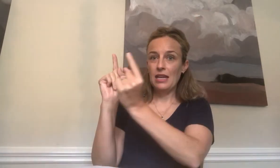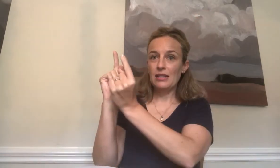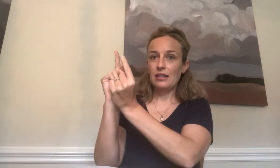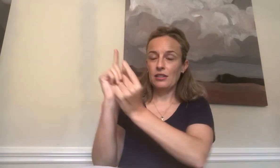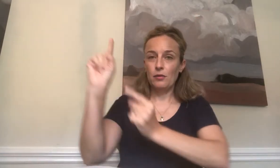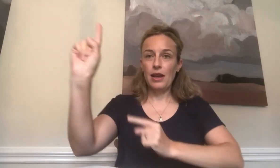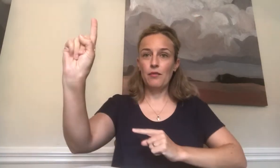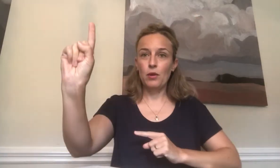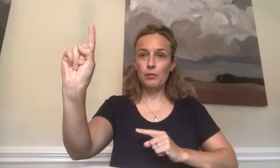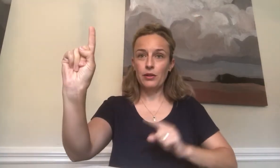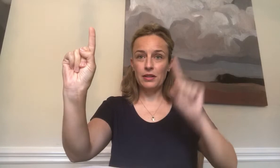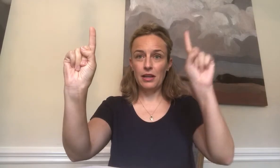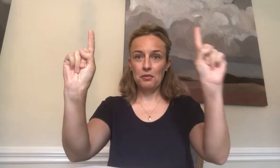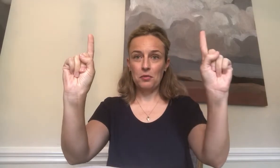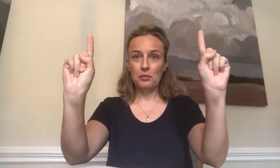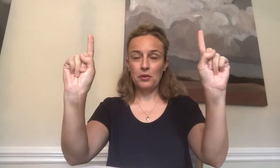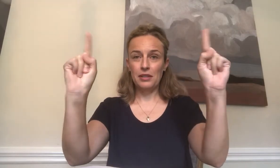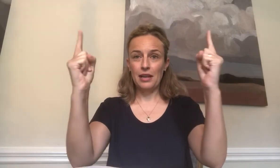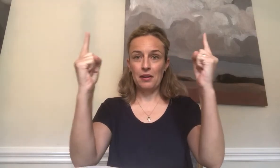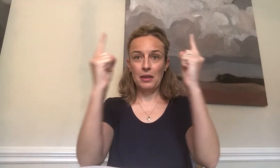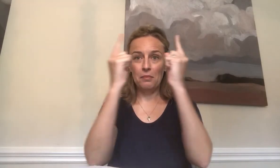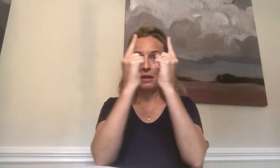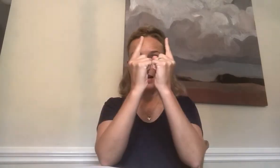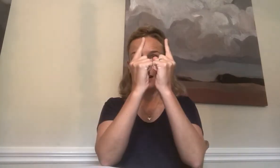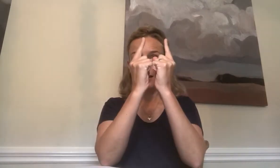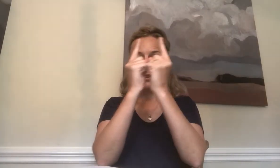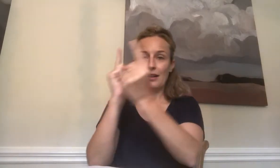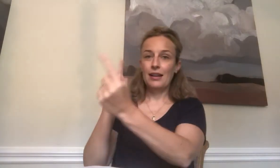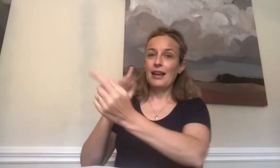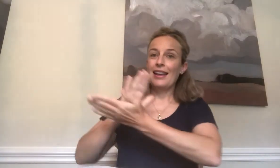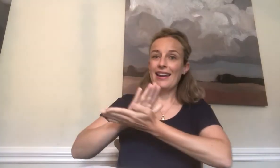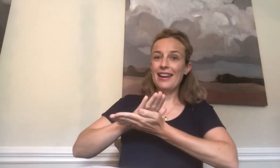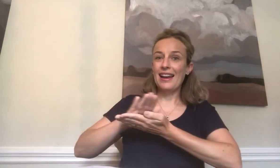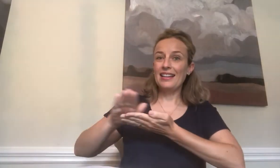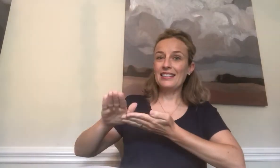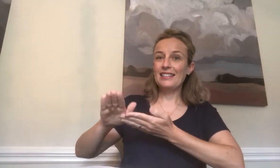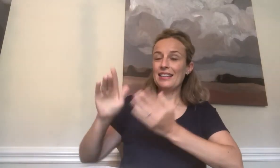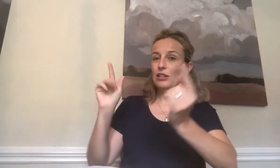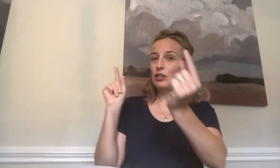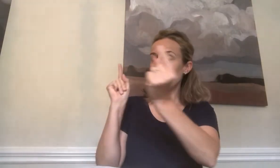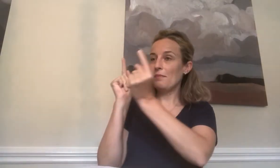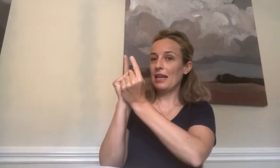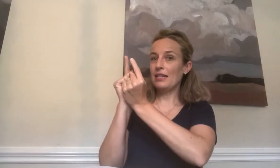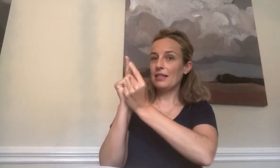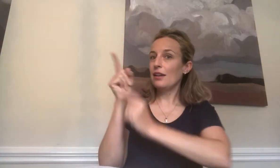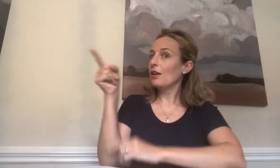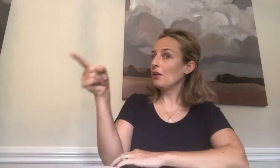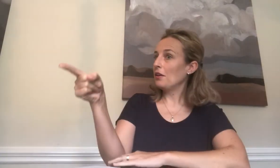meet. So we have one person here and one person here, and they're meeting. Nice to meet